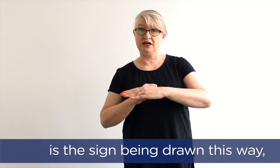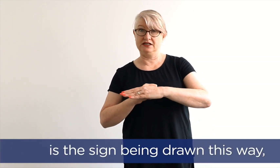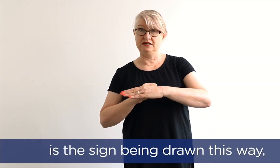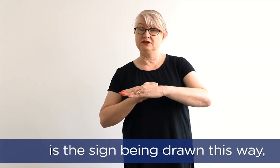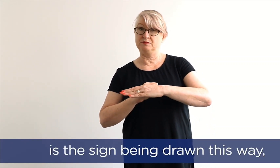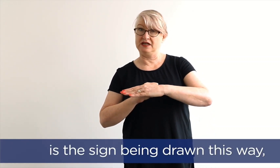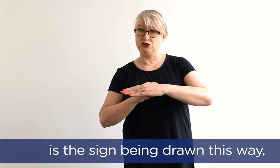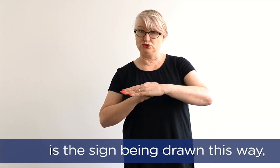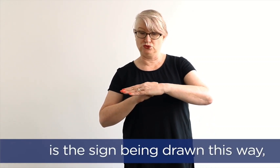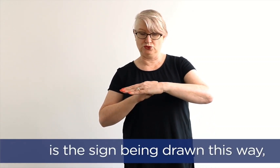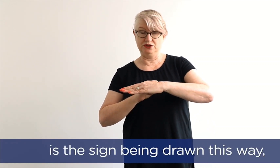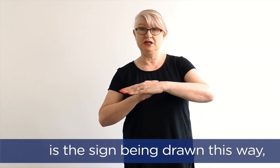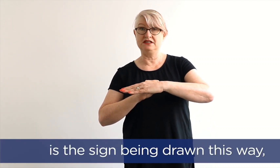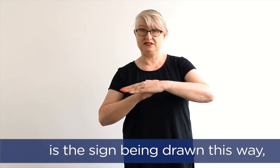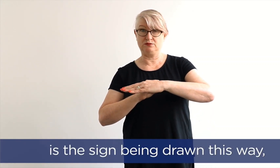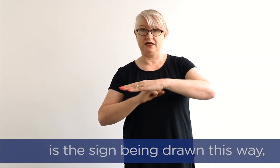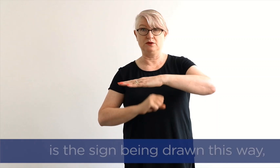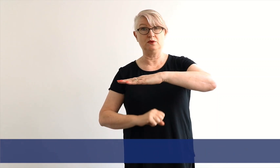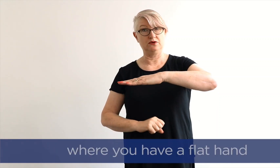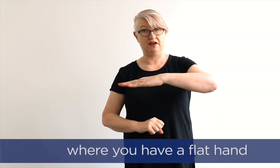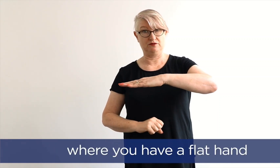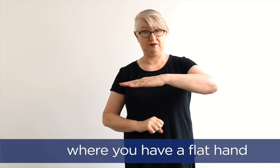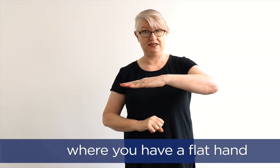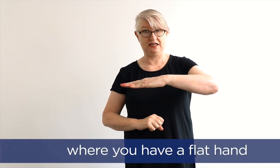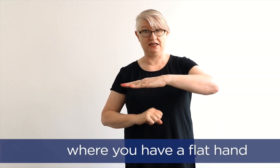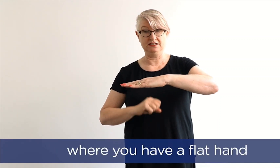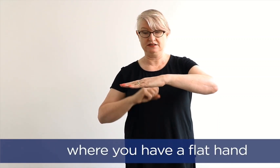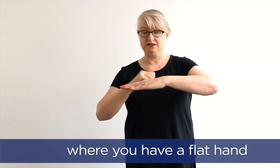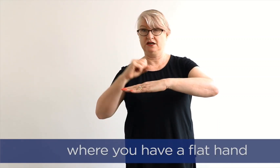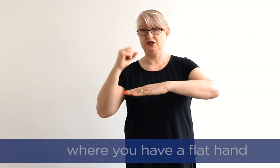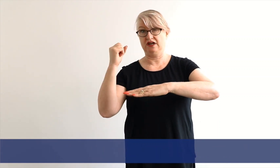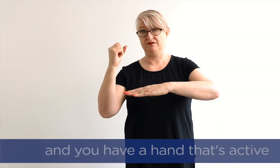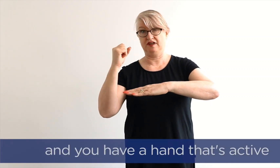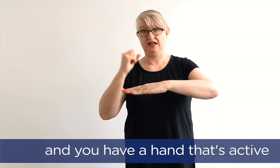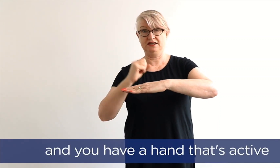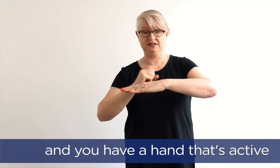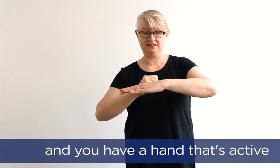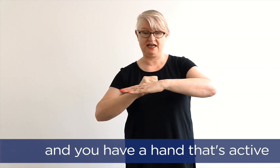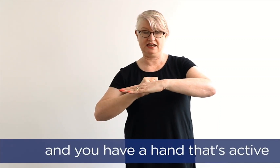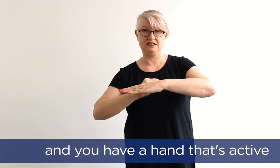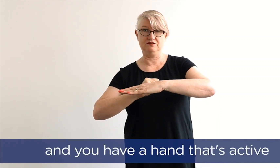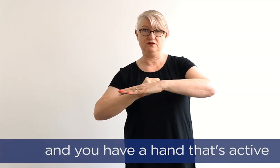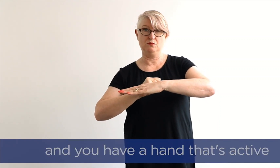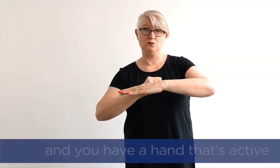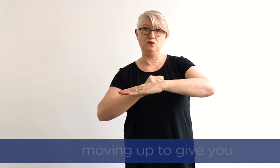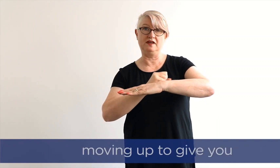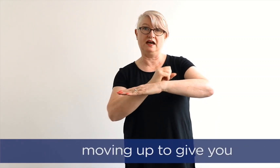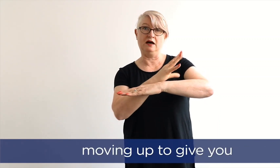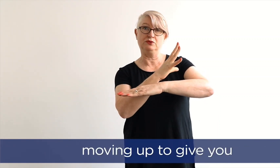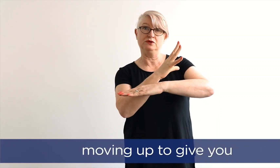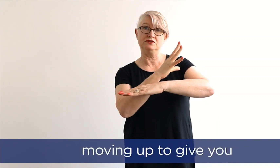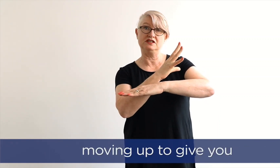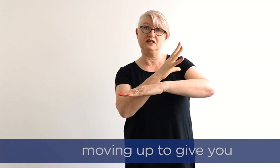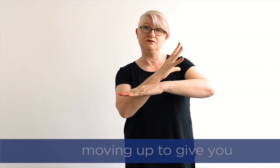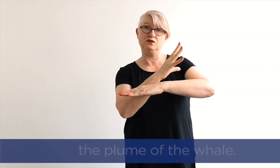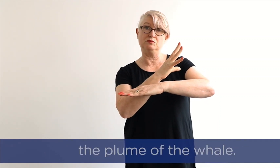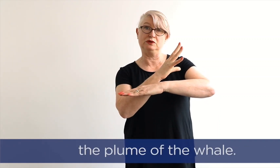sign being drawn this way, where you have a flat hand and you have the hand that's active moving up to give you the plume